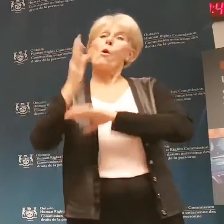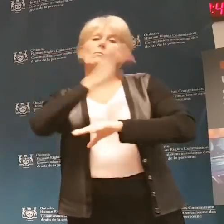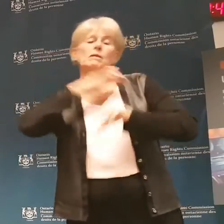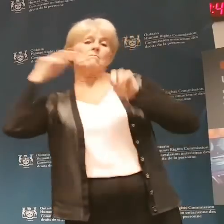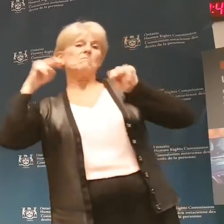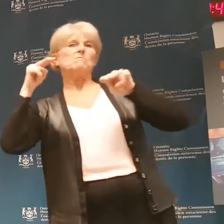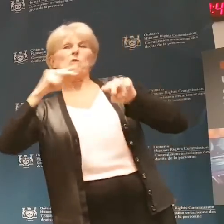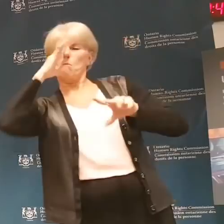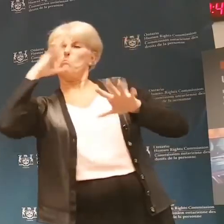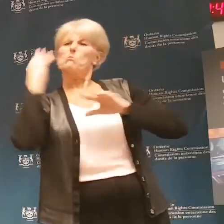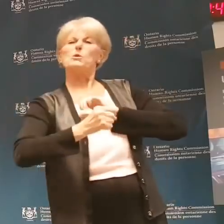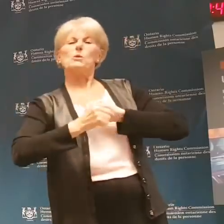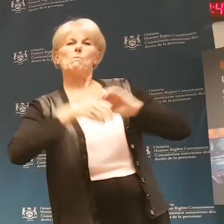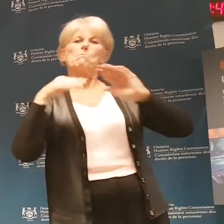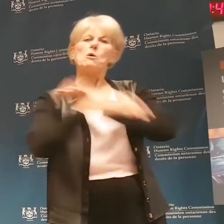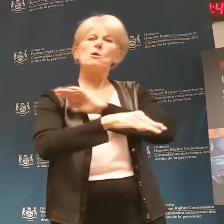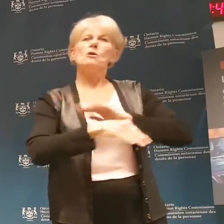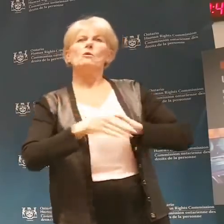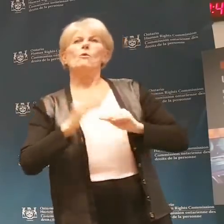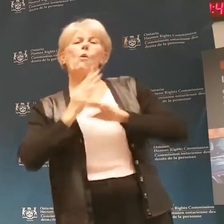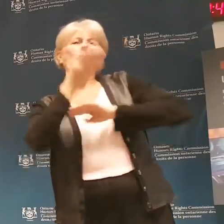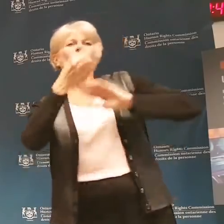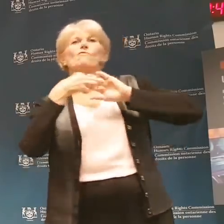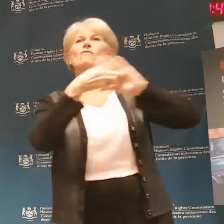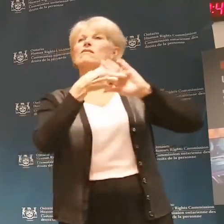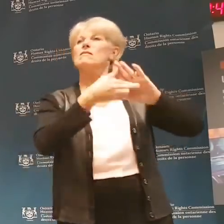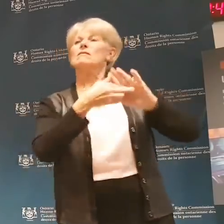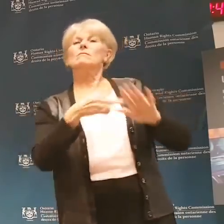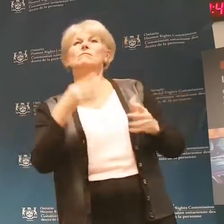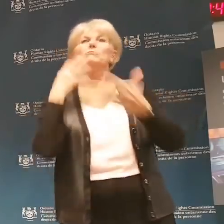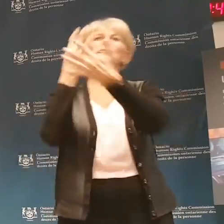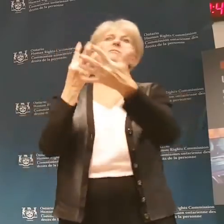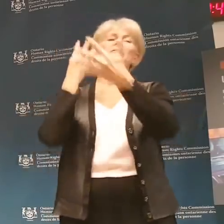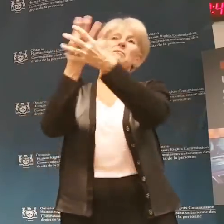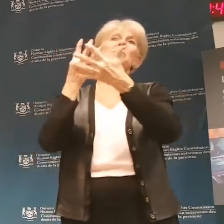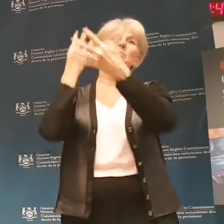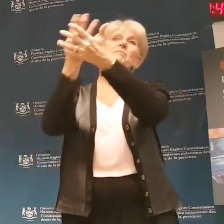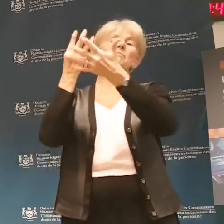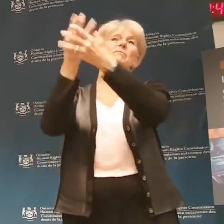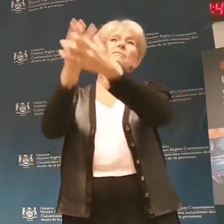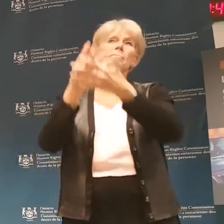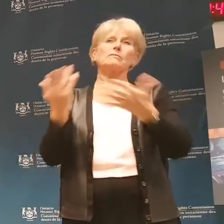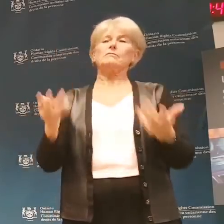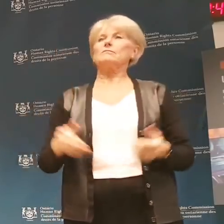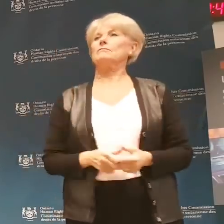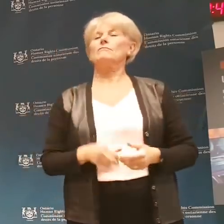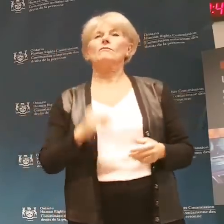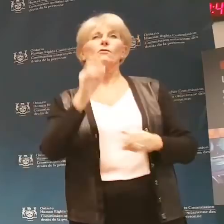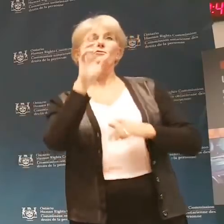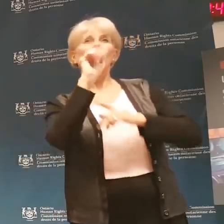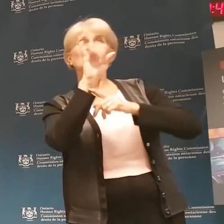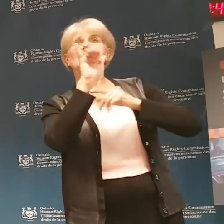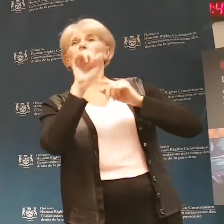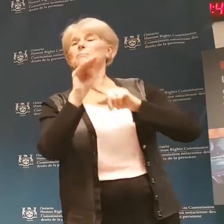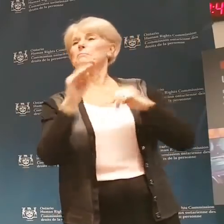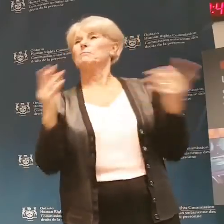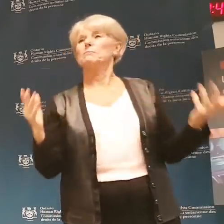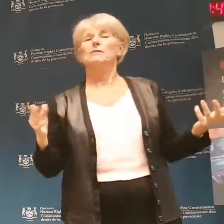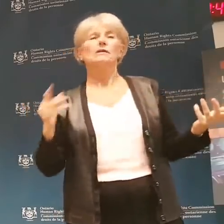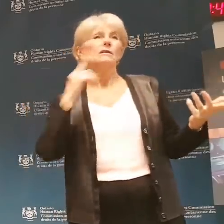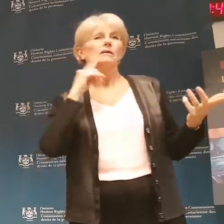Over-policing, brutality, murder, over-representation in the prison industrial complex, racism,